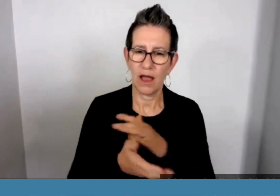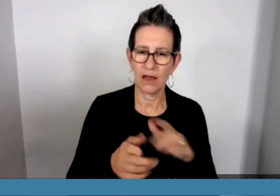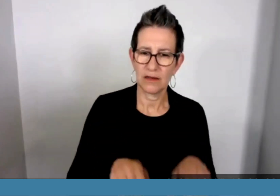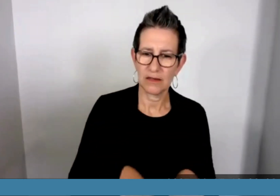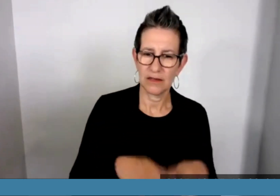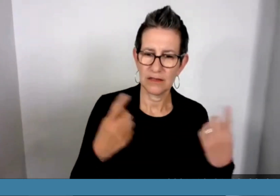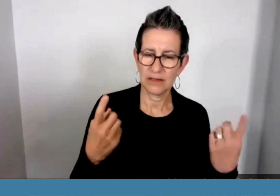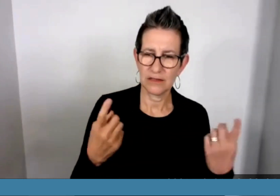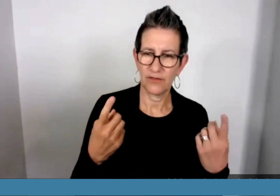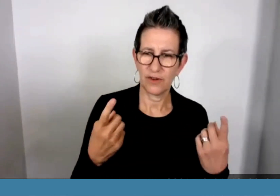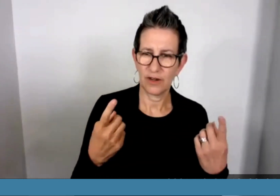project?